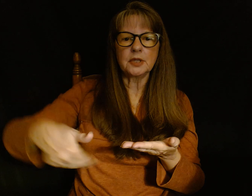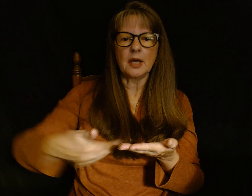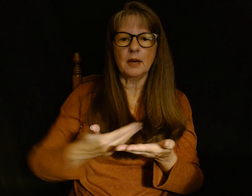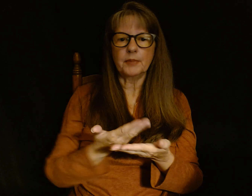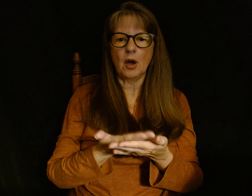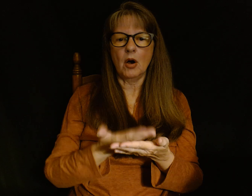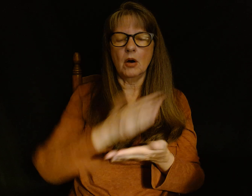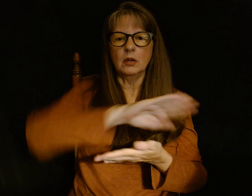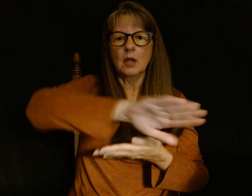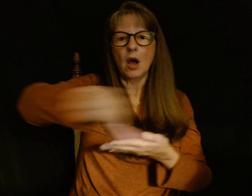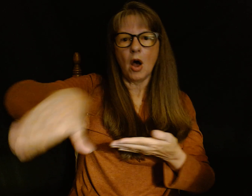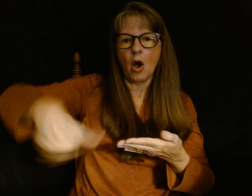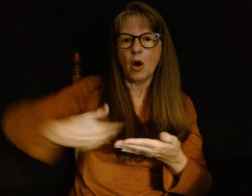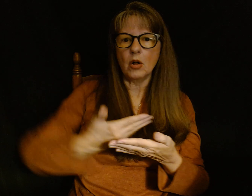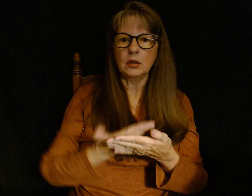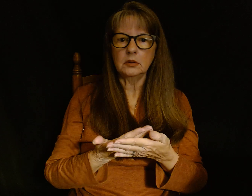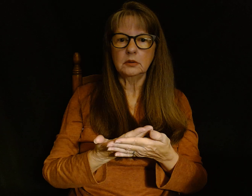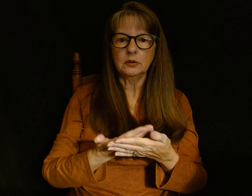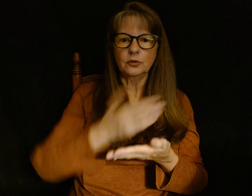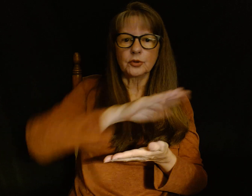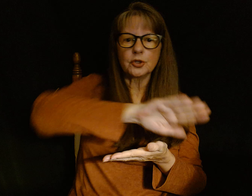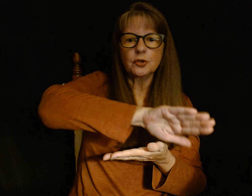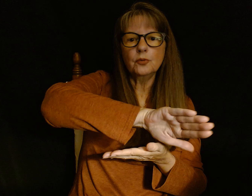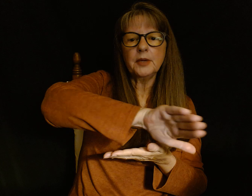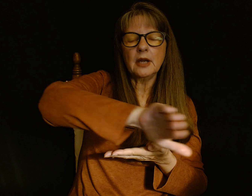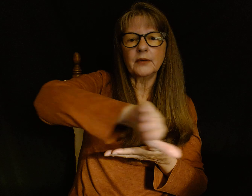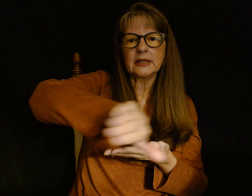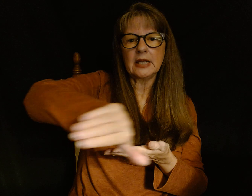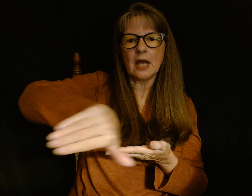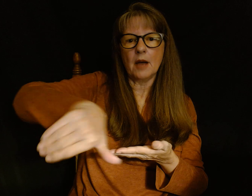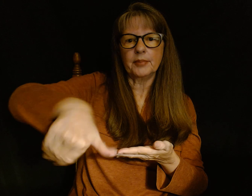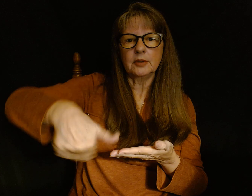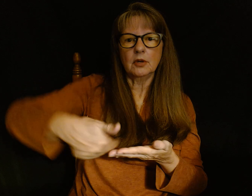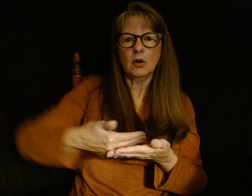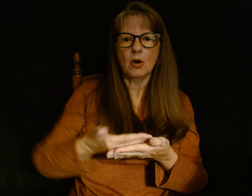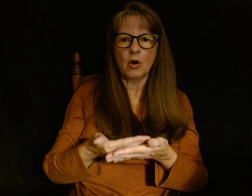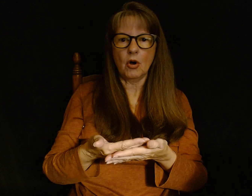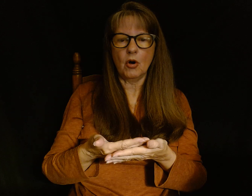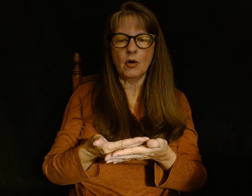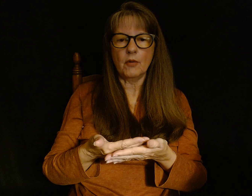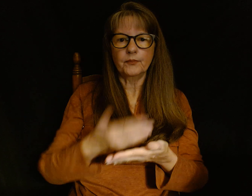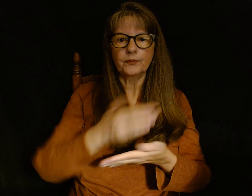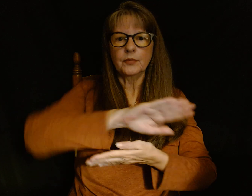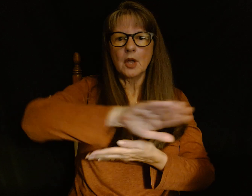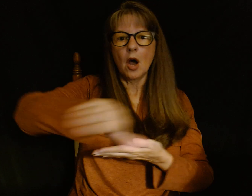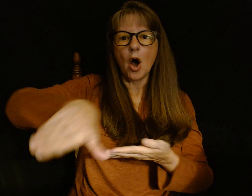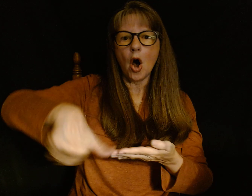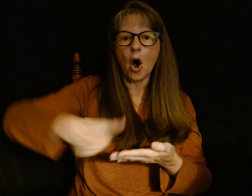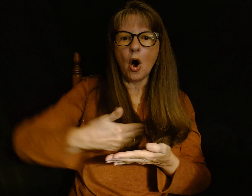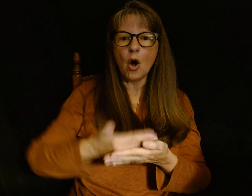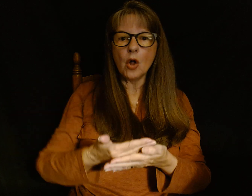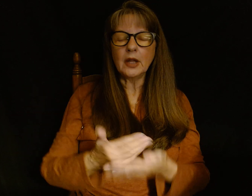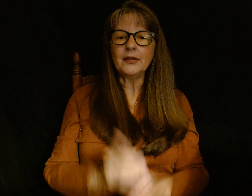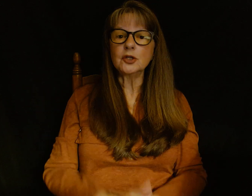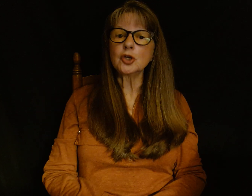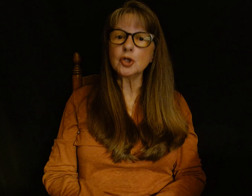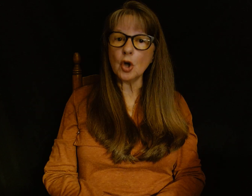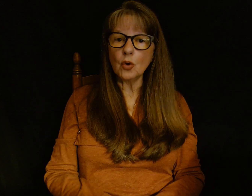up. All. You're scooping everything up. All. And then